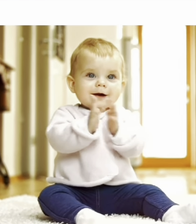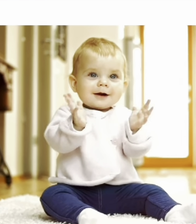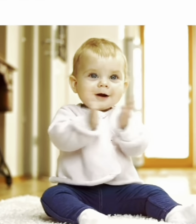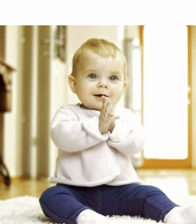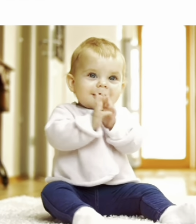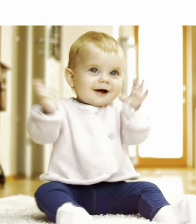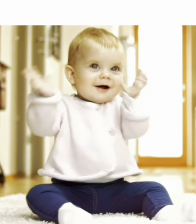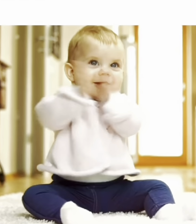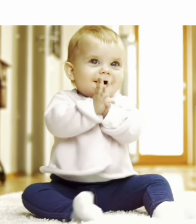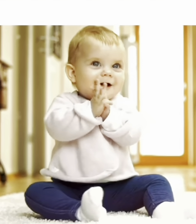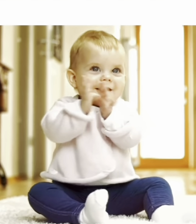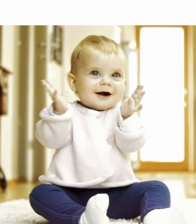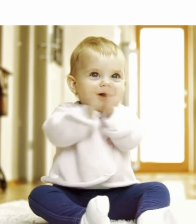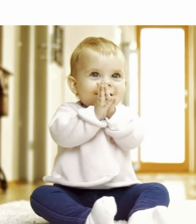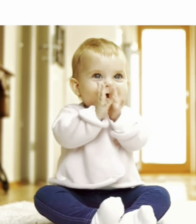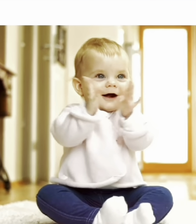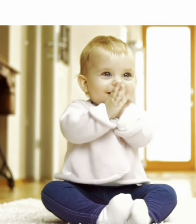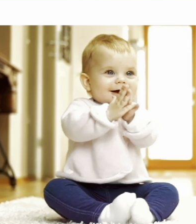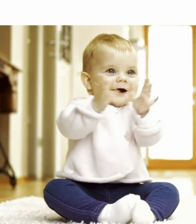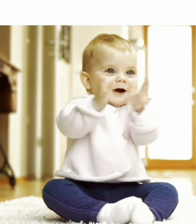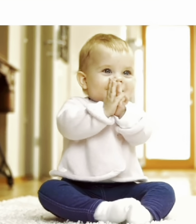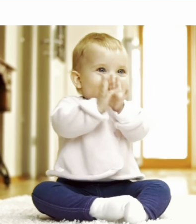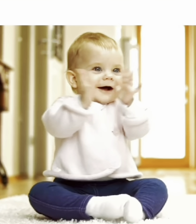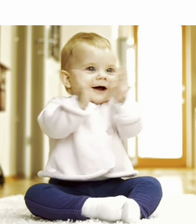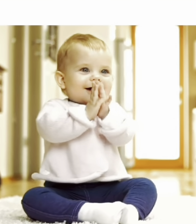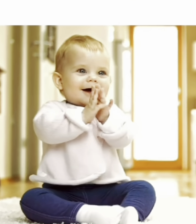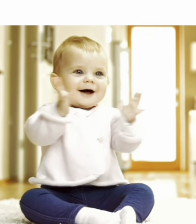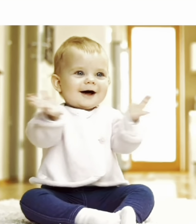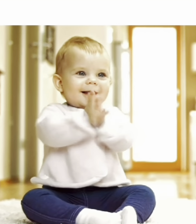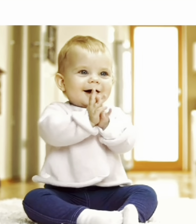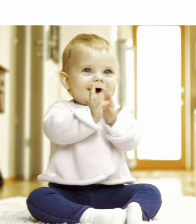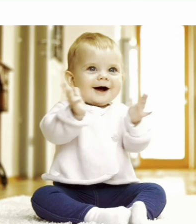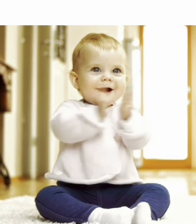Put your hands together. Can the baby clap?